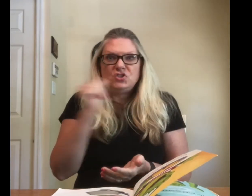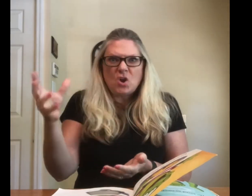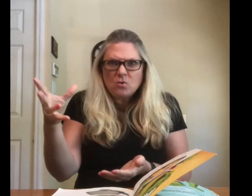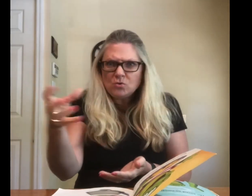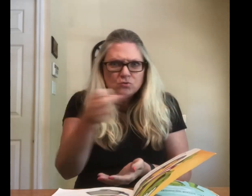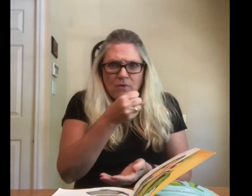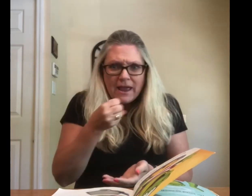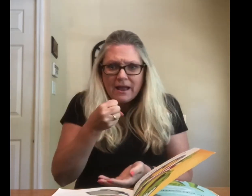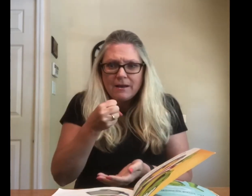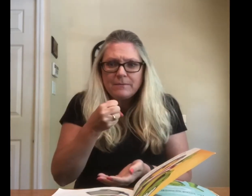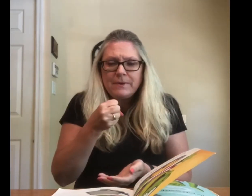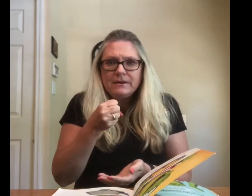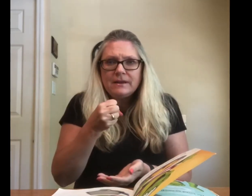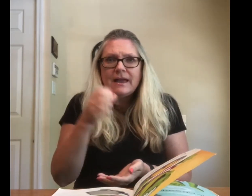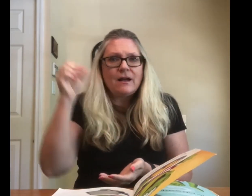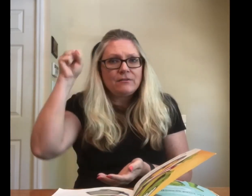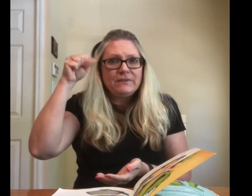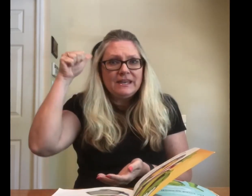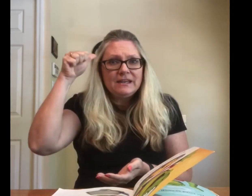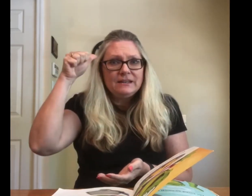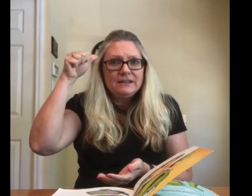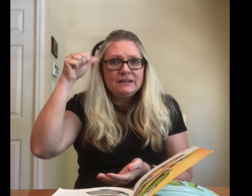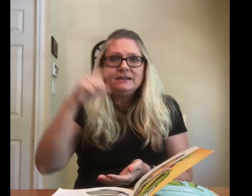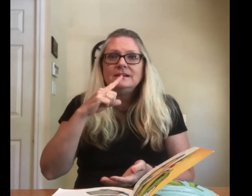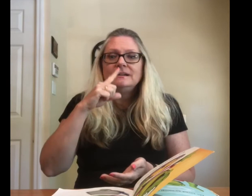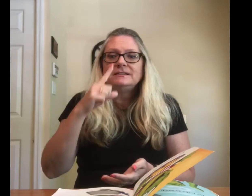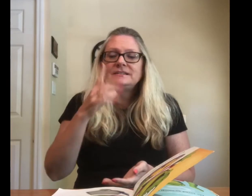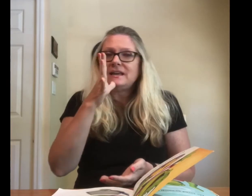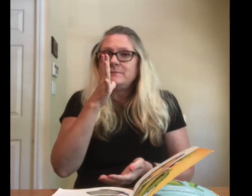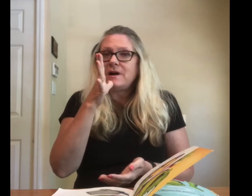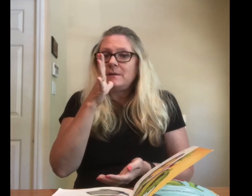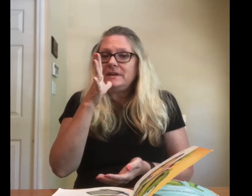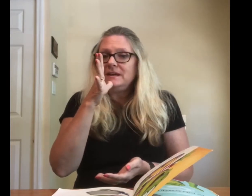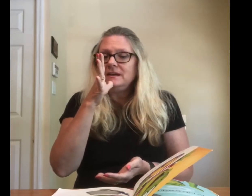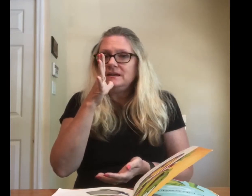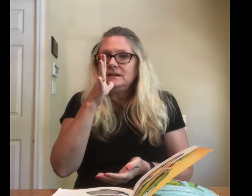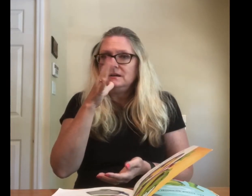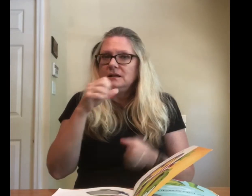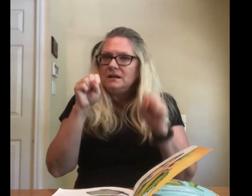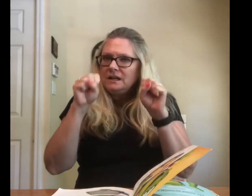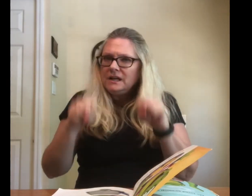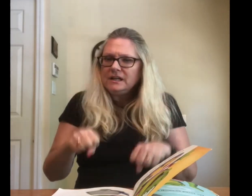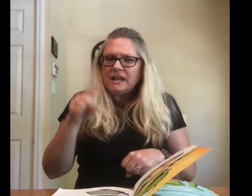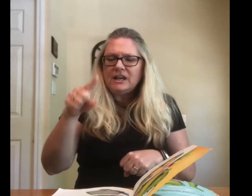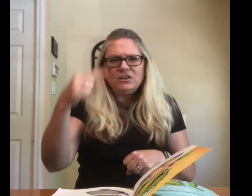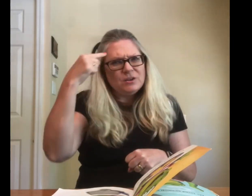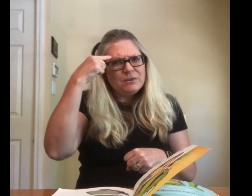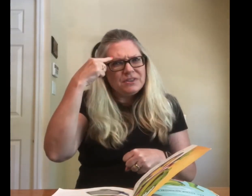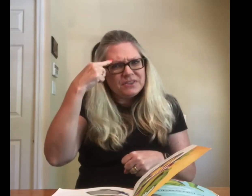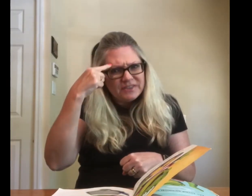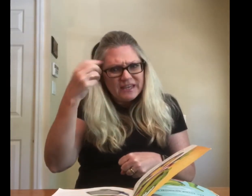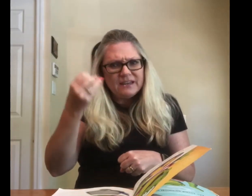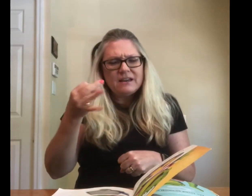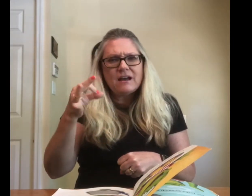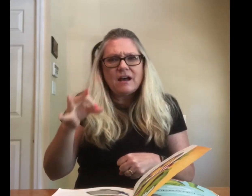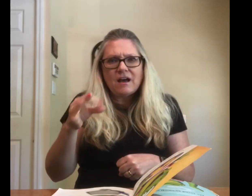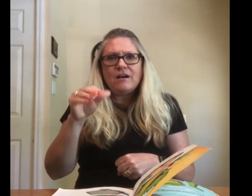Don't grab, Alfie, said Mommy. Can you think of